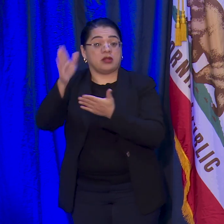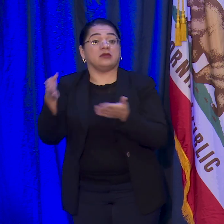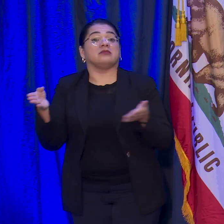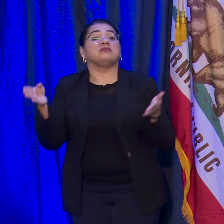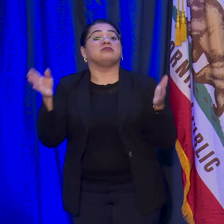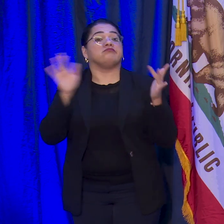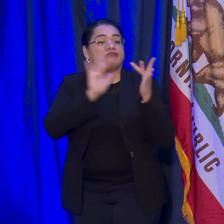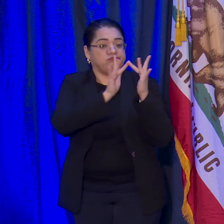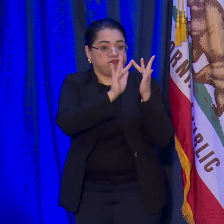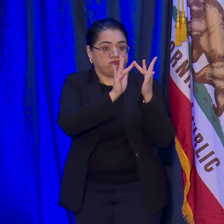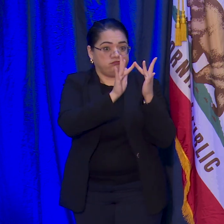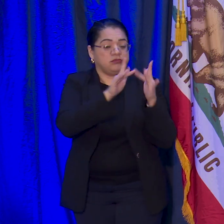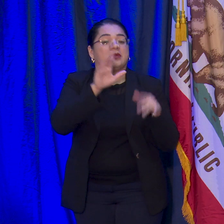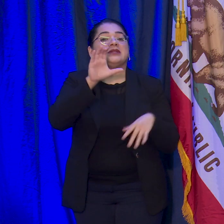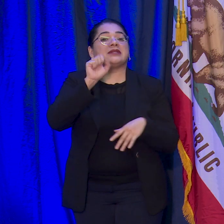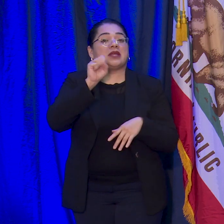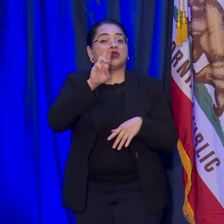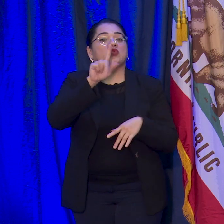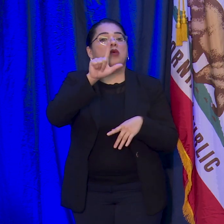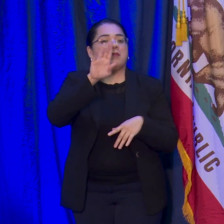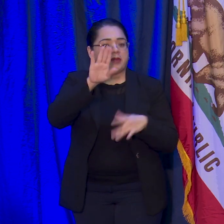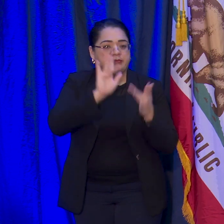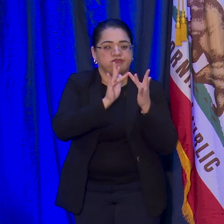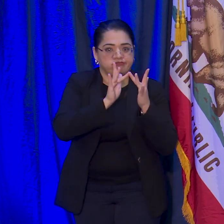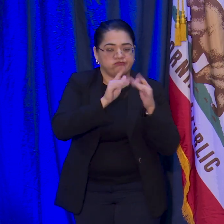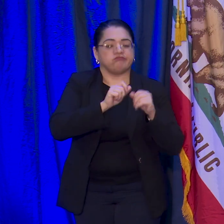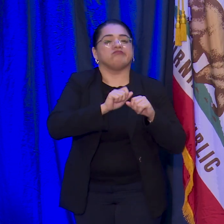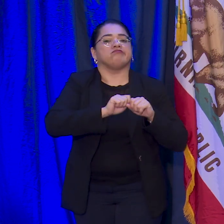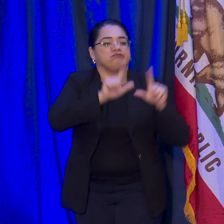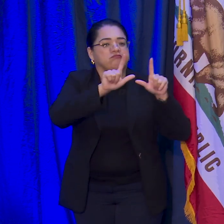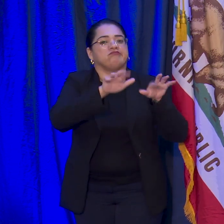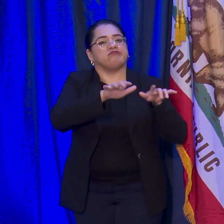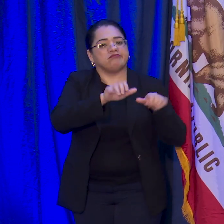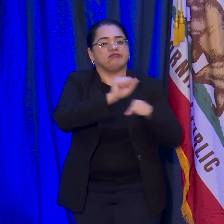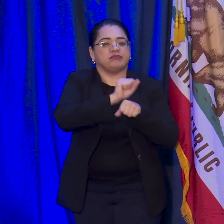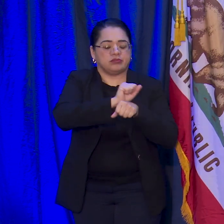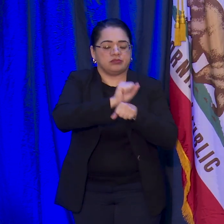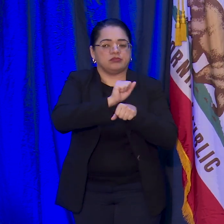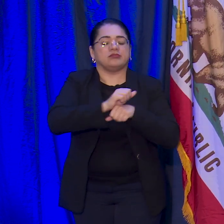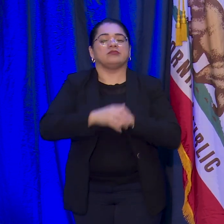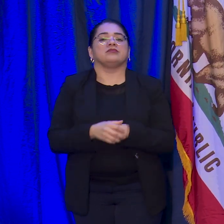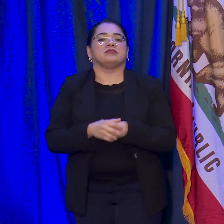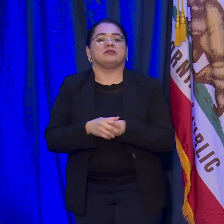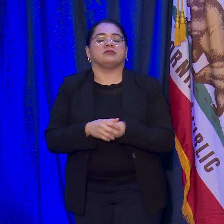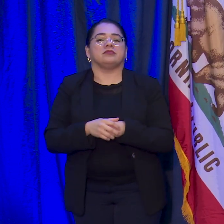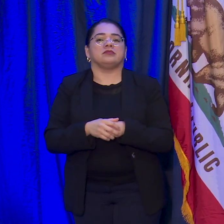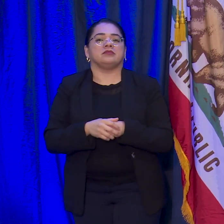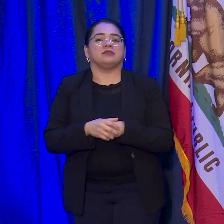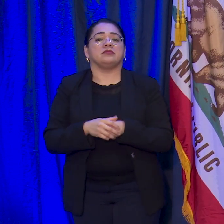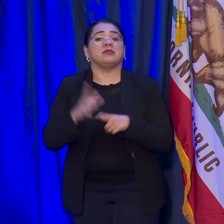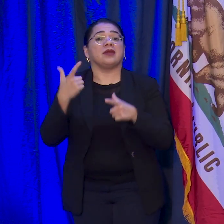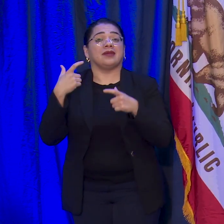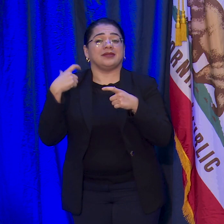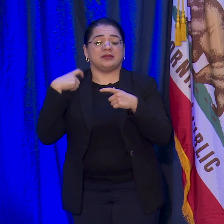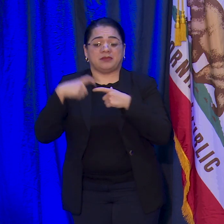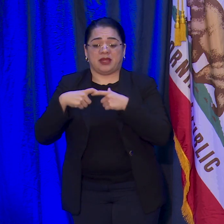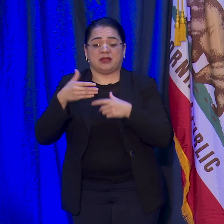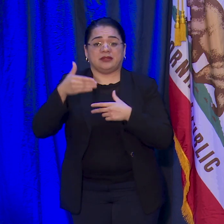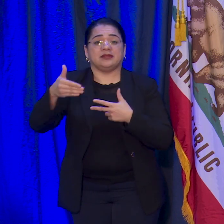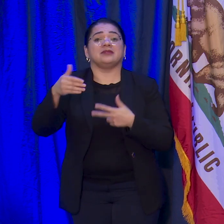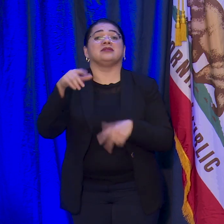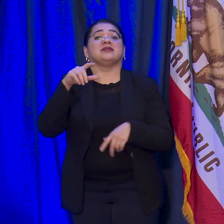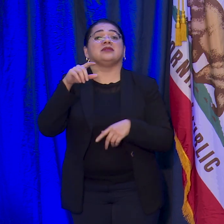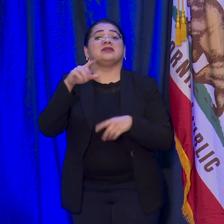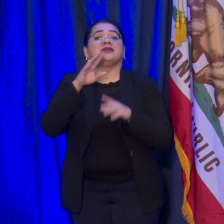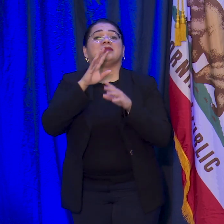we're giving today and throughout the days are being translated as well to Spanish, Tagalog,